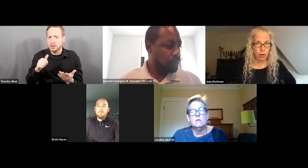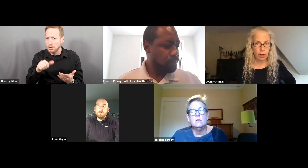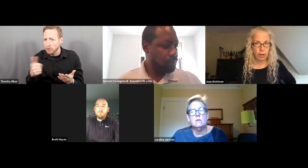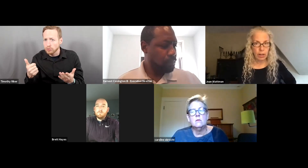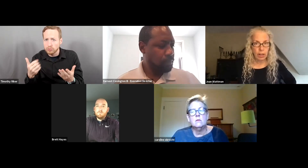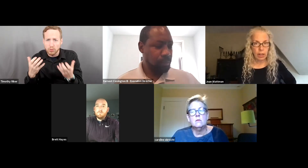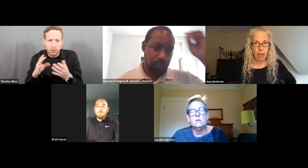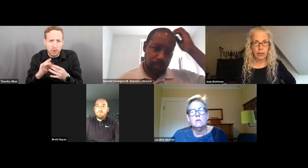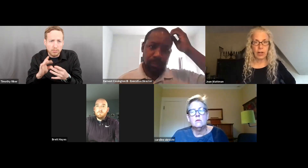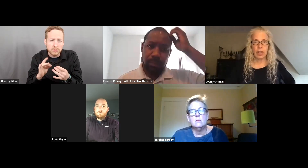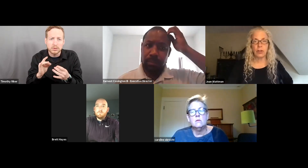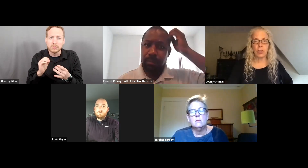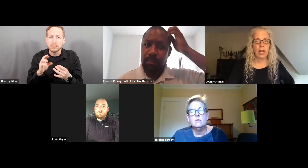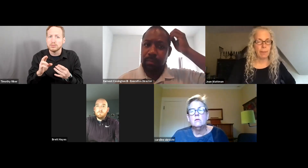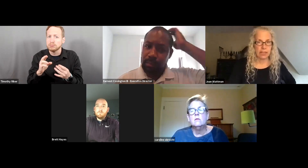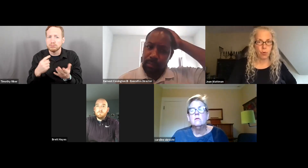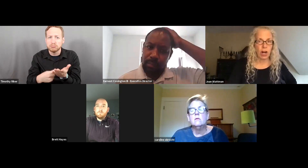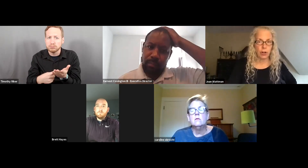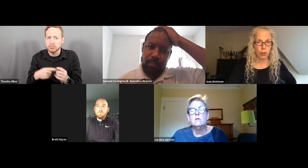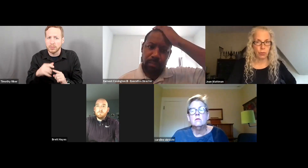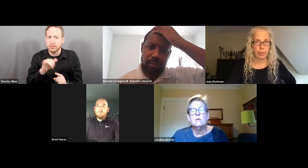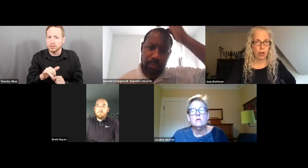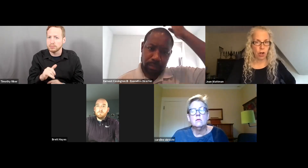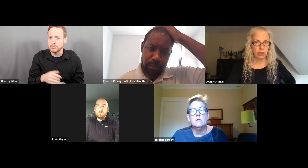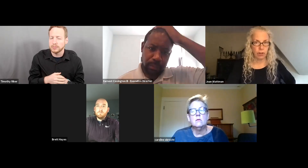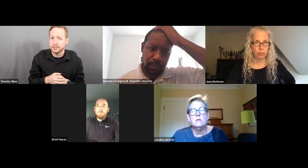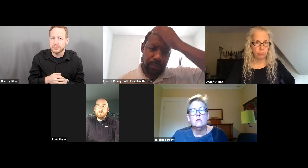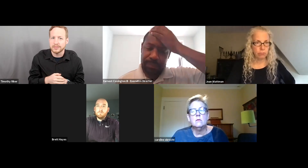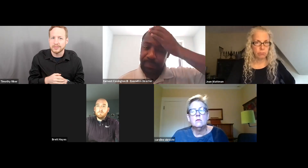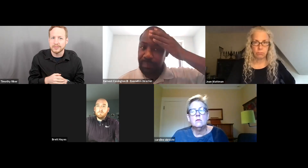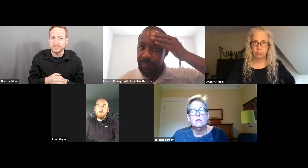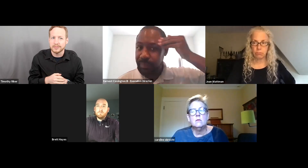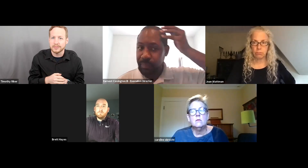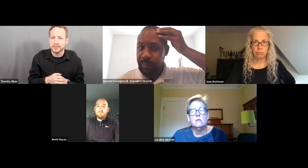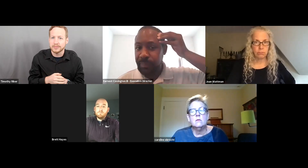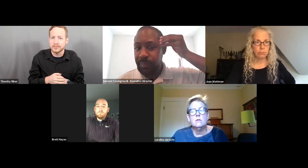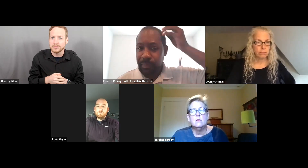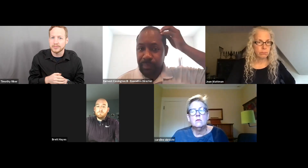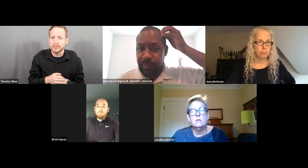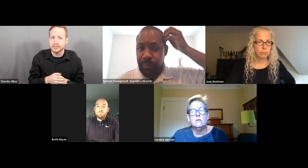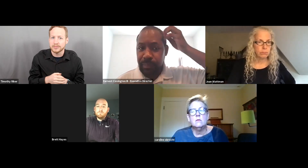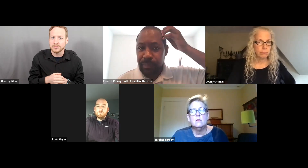vote. Are there any other comments prior to me calling the vote?